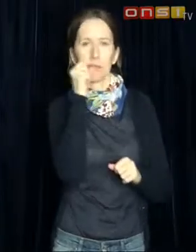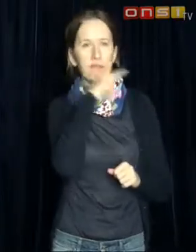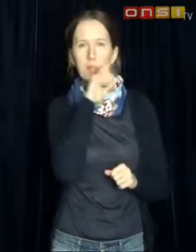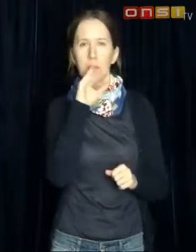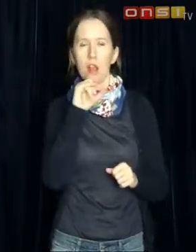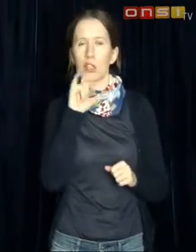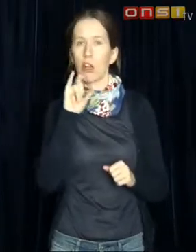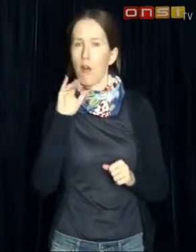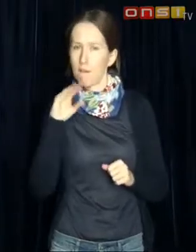Thank you.